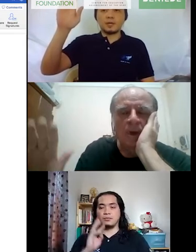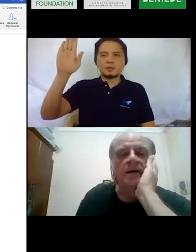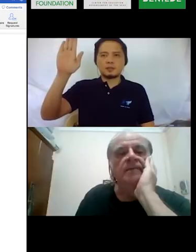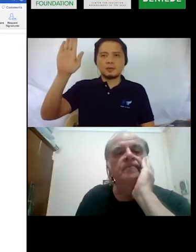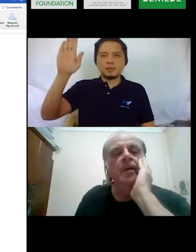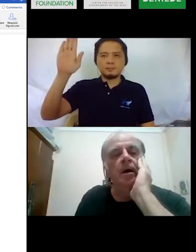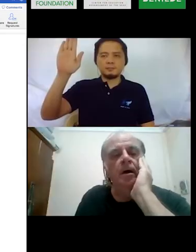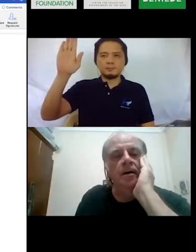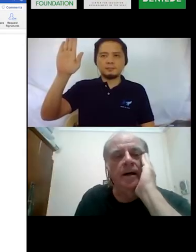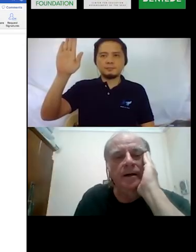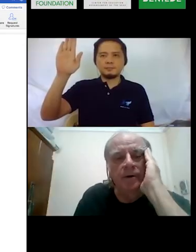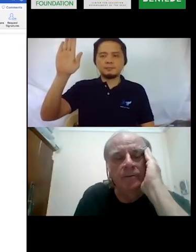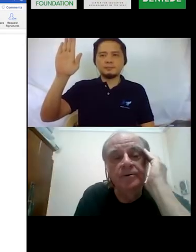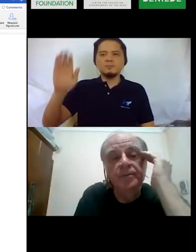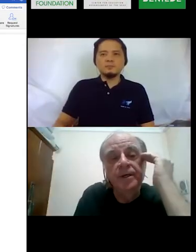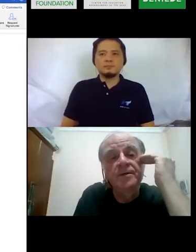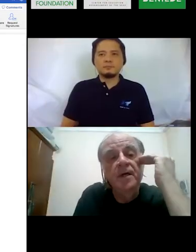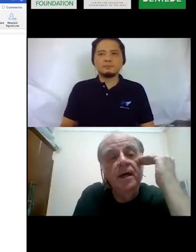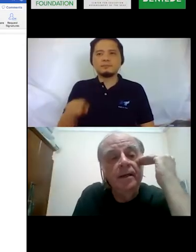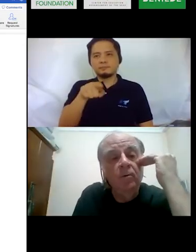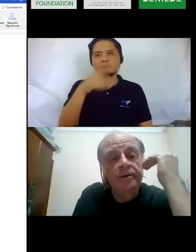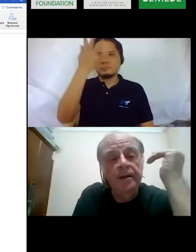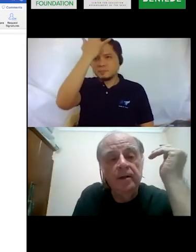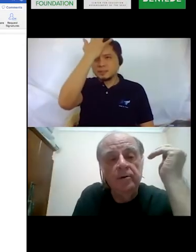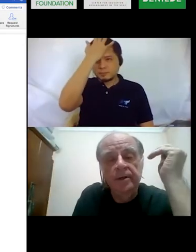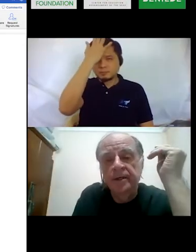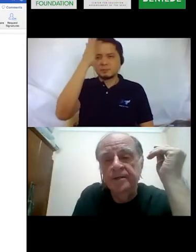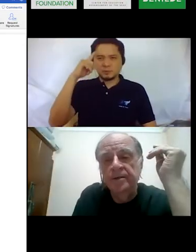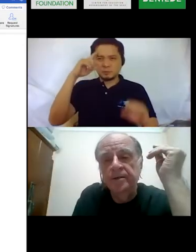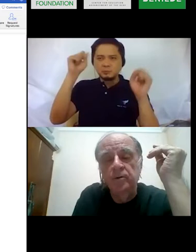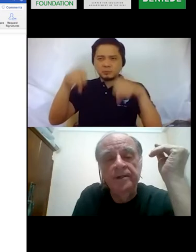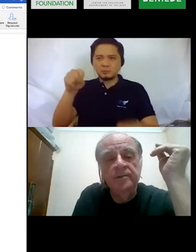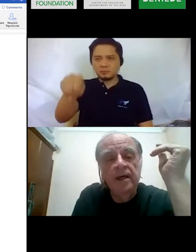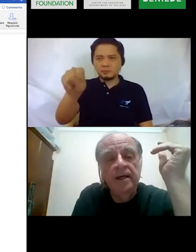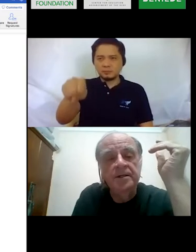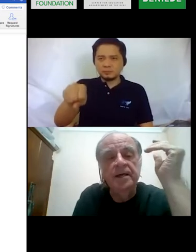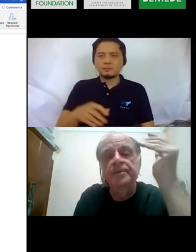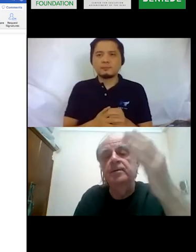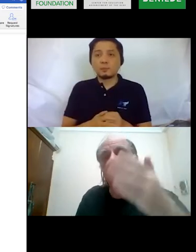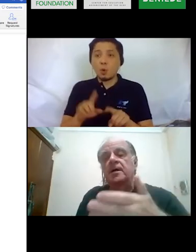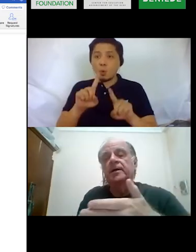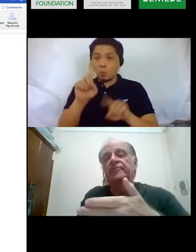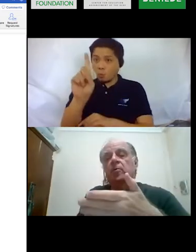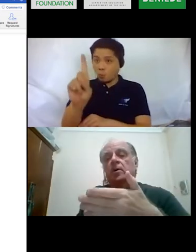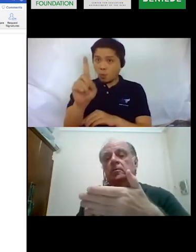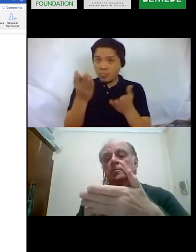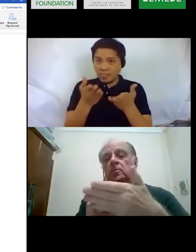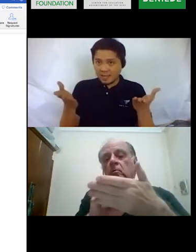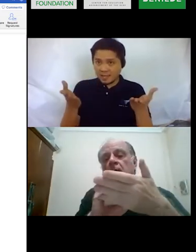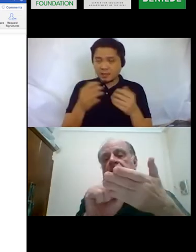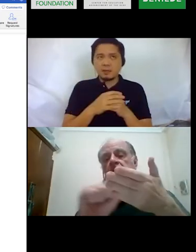Go ahead, Dr. Woody. I agree with you, peeps. Now, one thing you can consider doing is keeping the sign